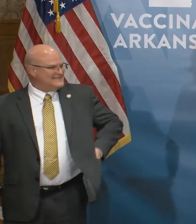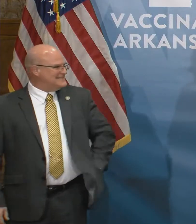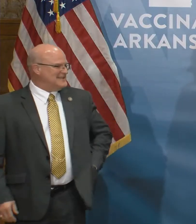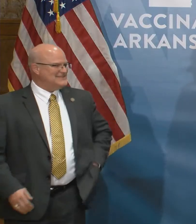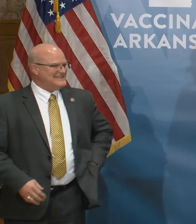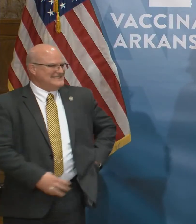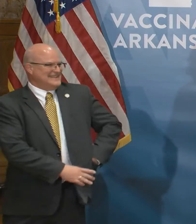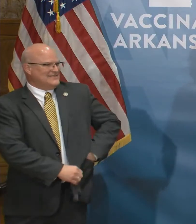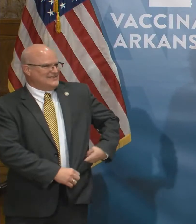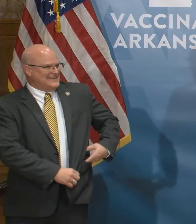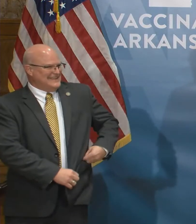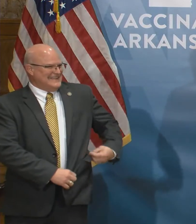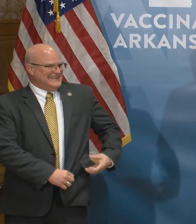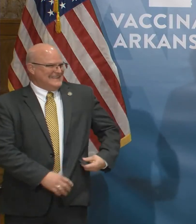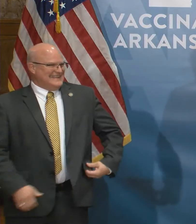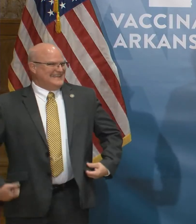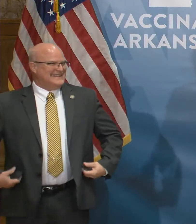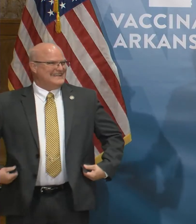Hello, Eddie.